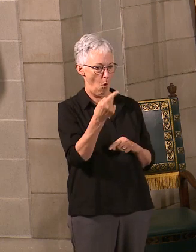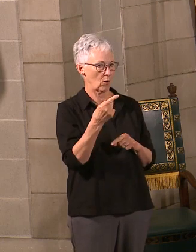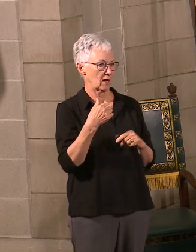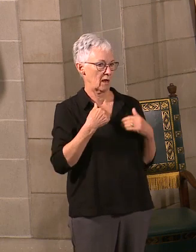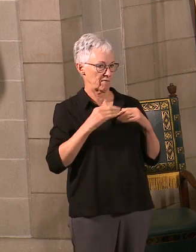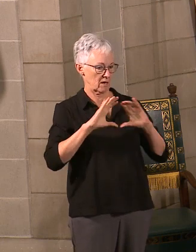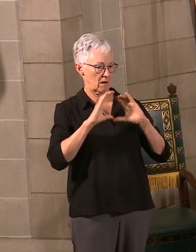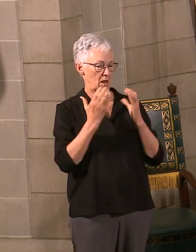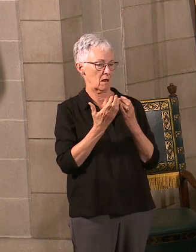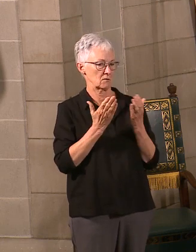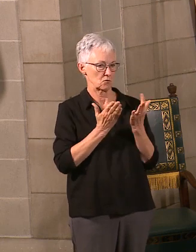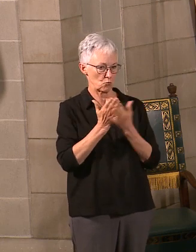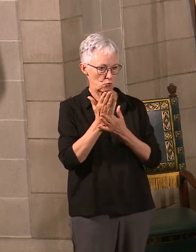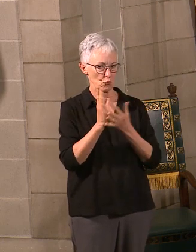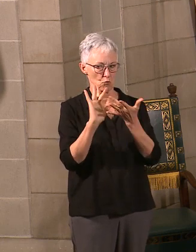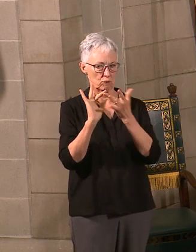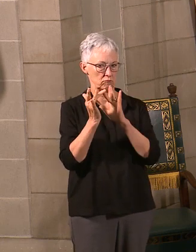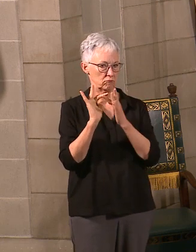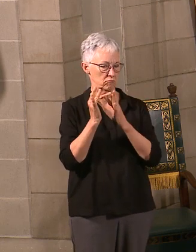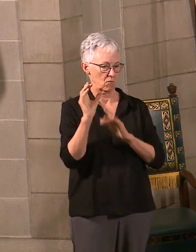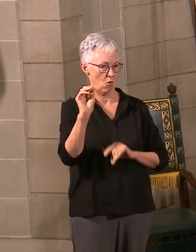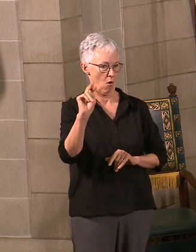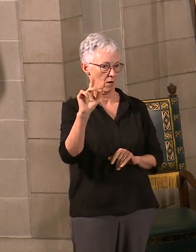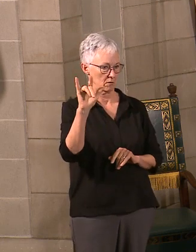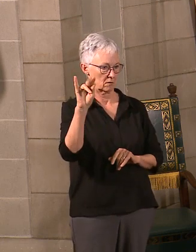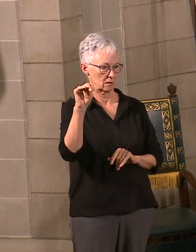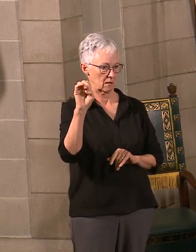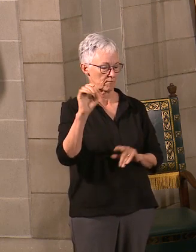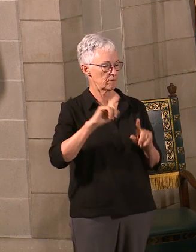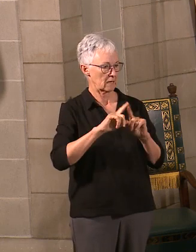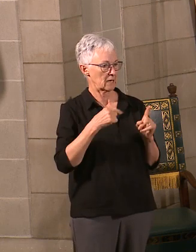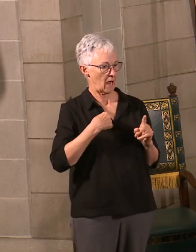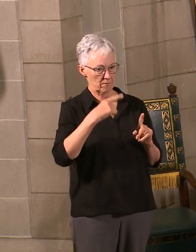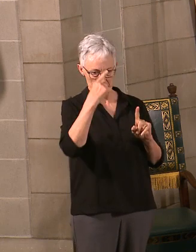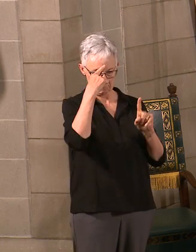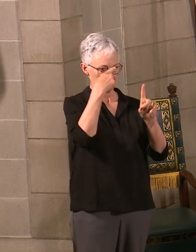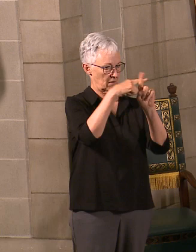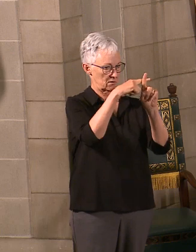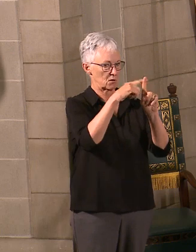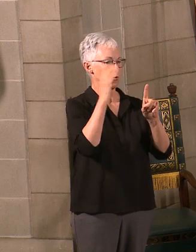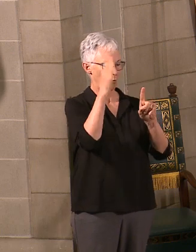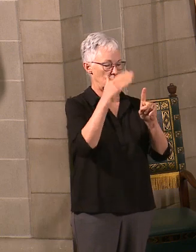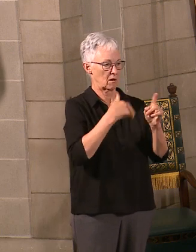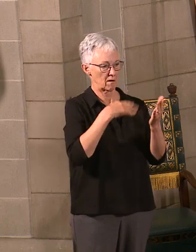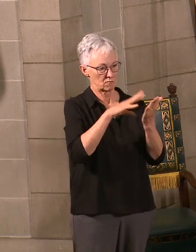all options, all plans. And again, I'm optimistic that we'll have students on campus in the fall.